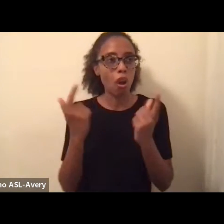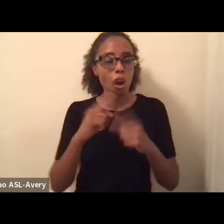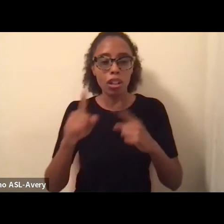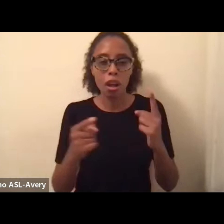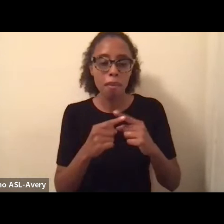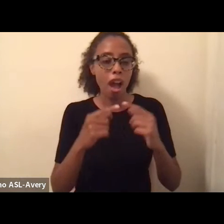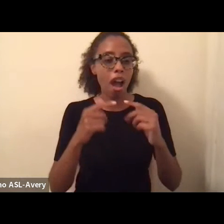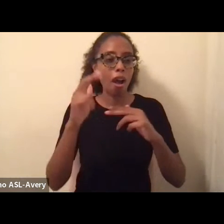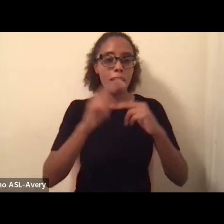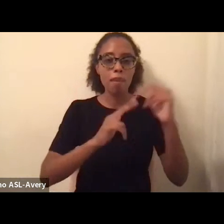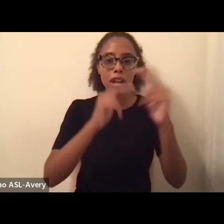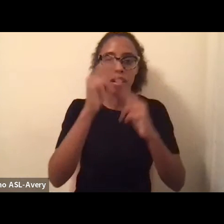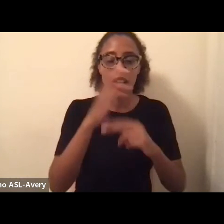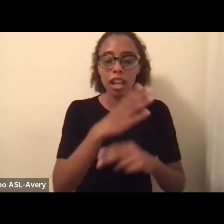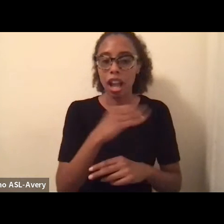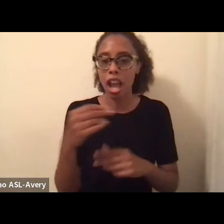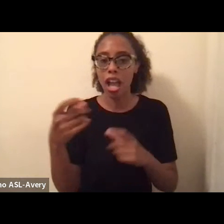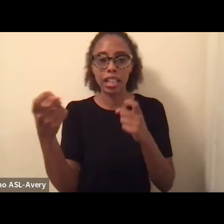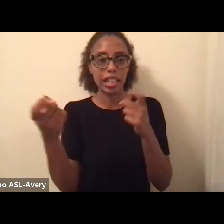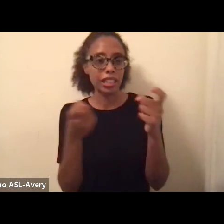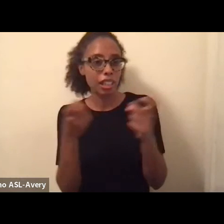building